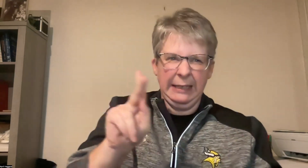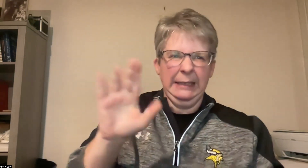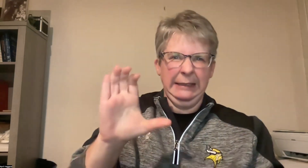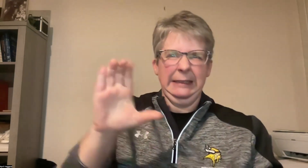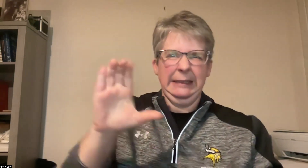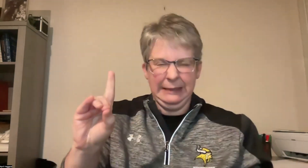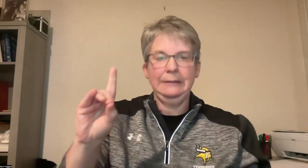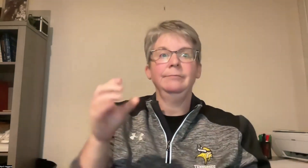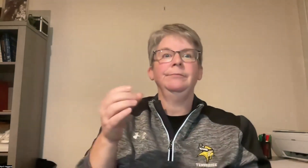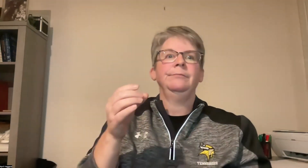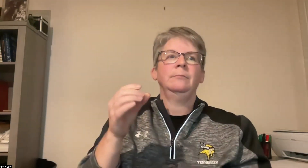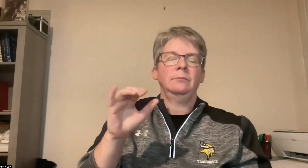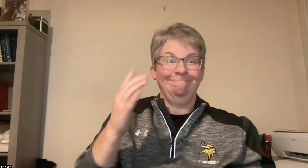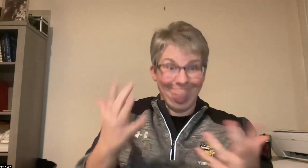of the deaf.